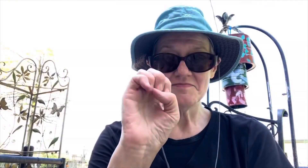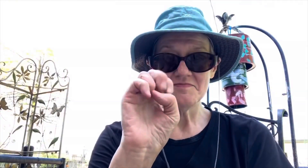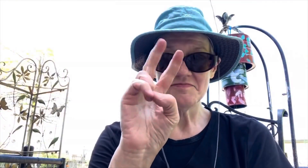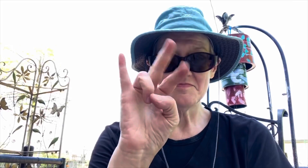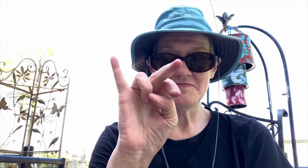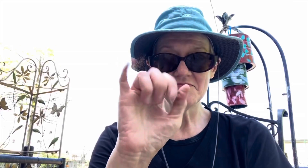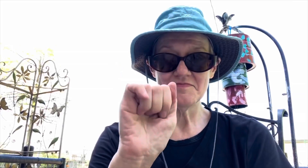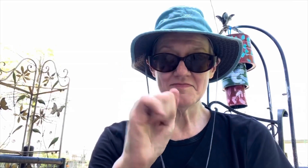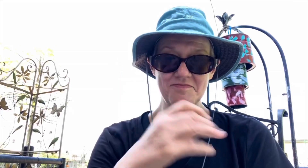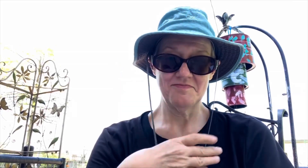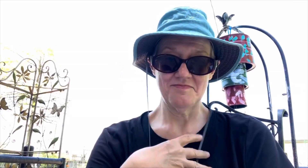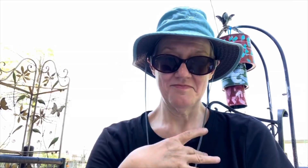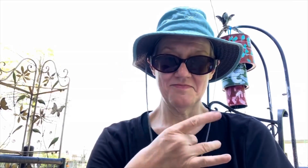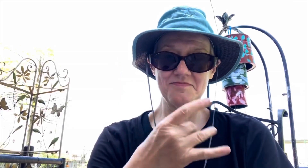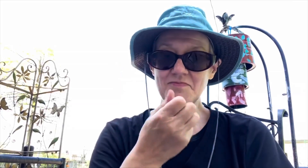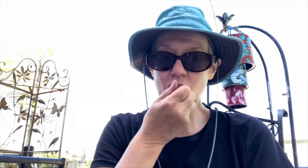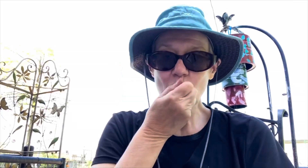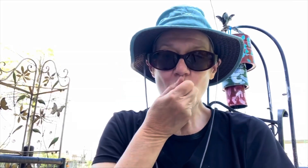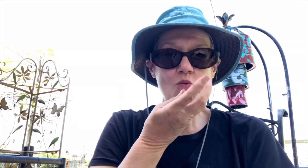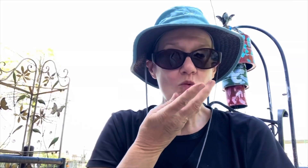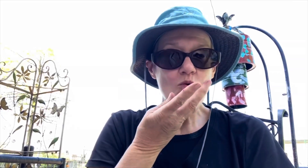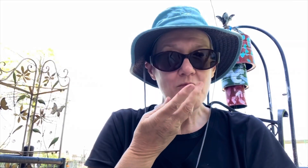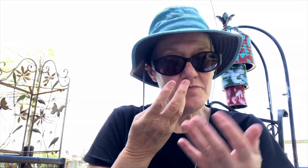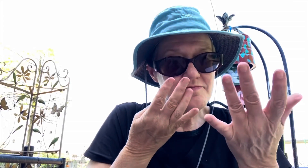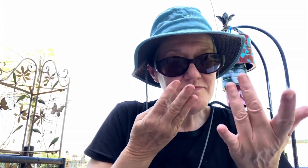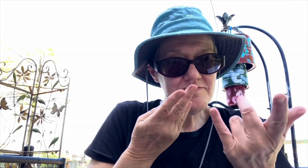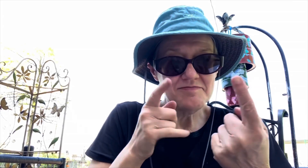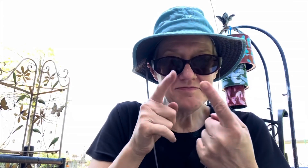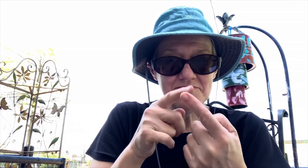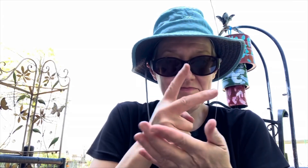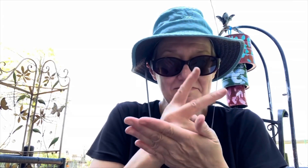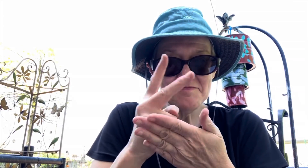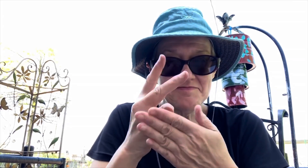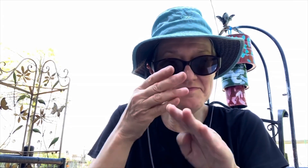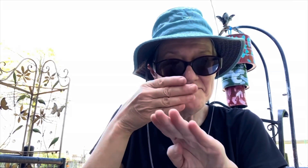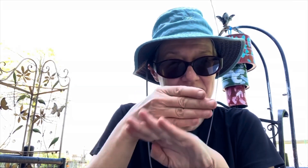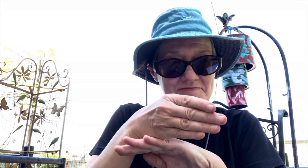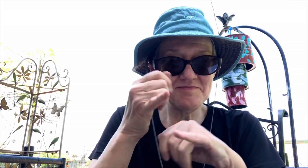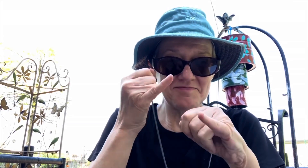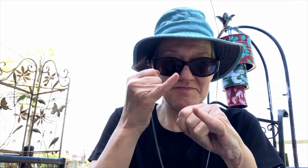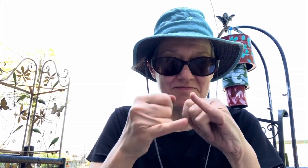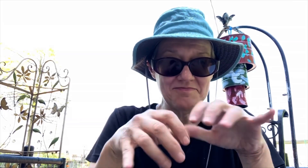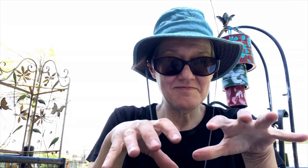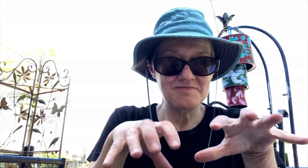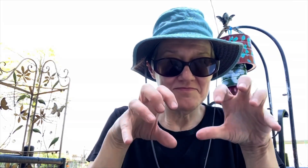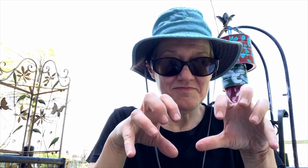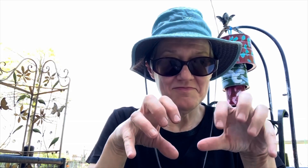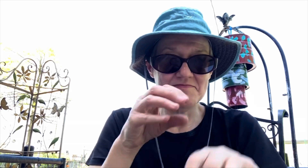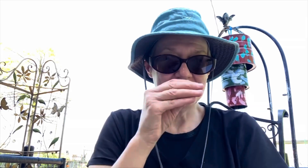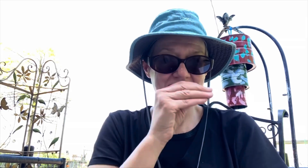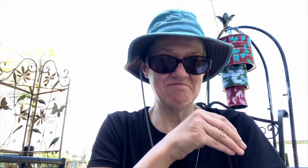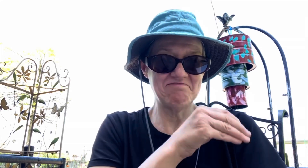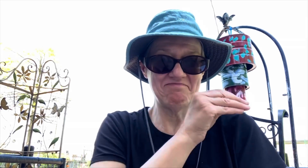Stevia loves the warmth, so wait until 2 weeks after your last frost to plant them out into the